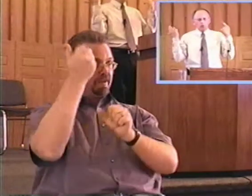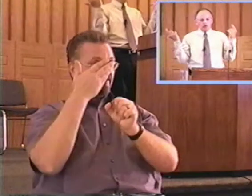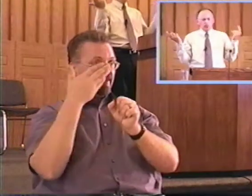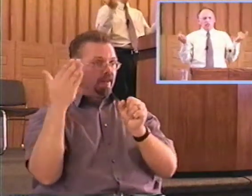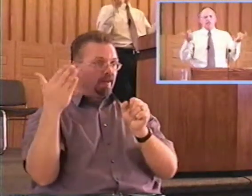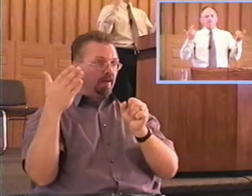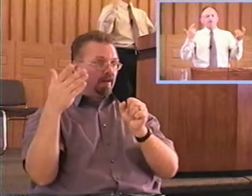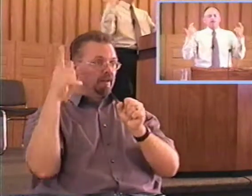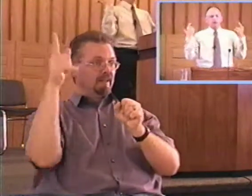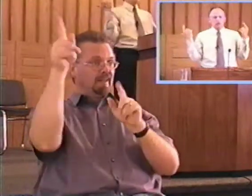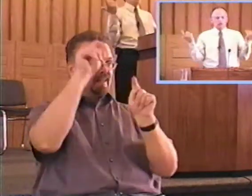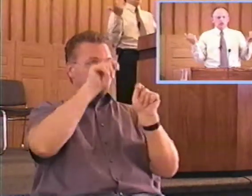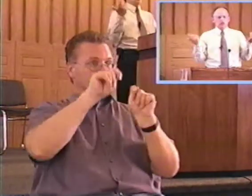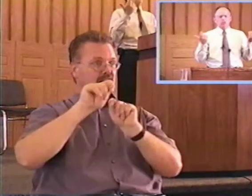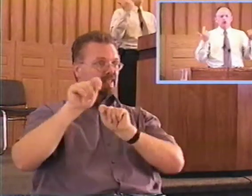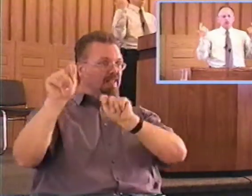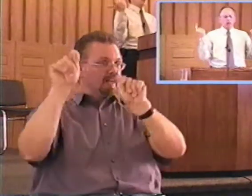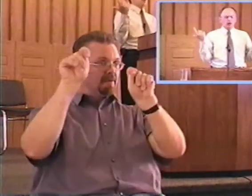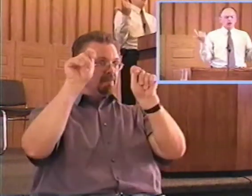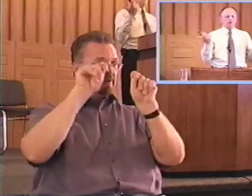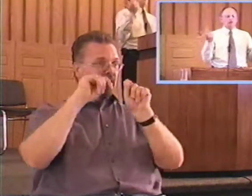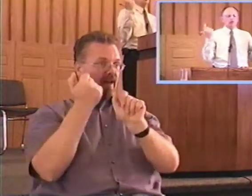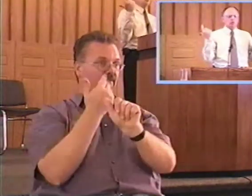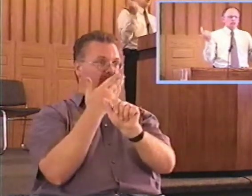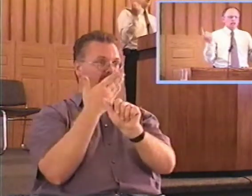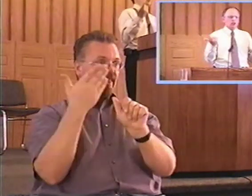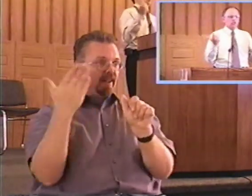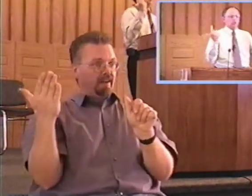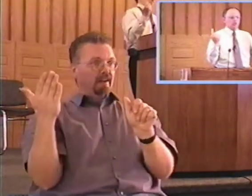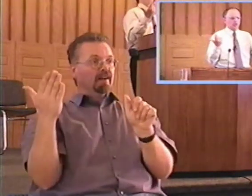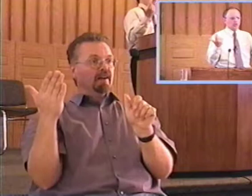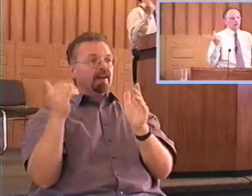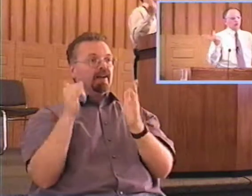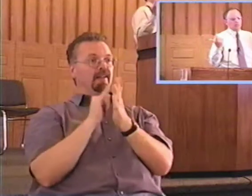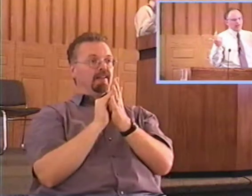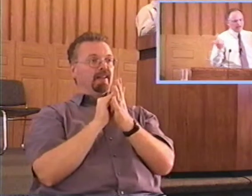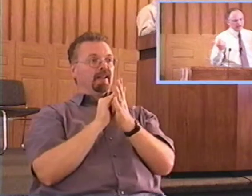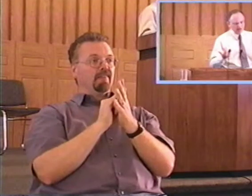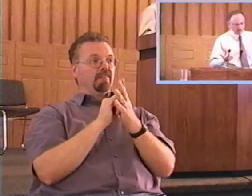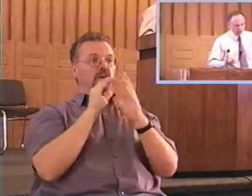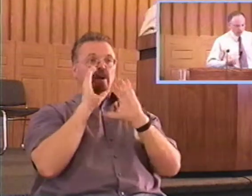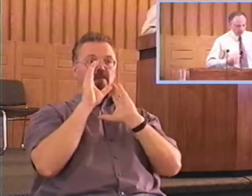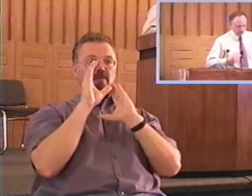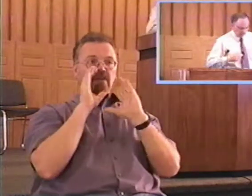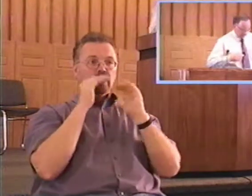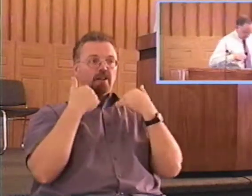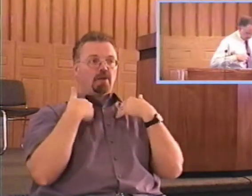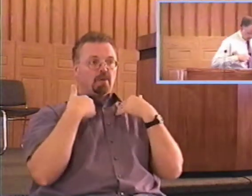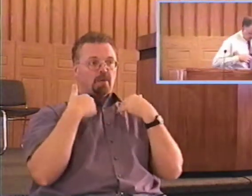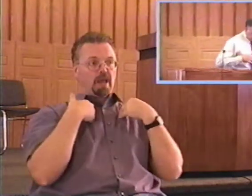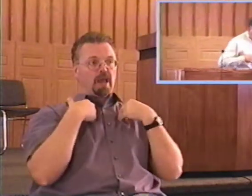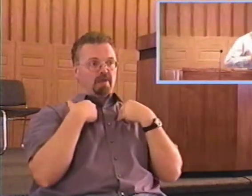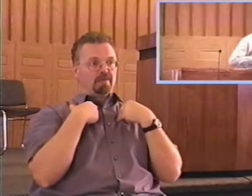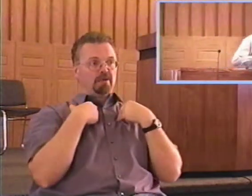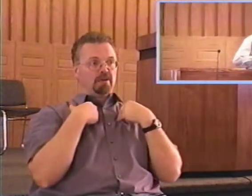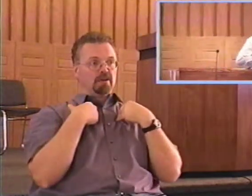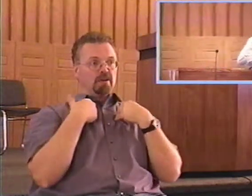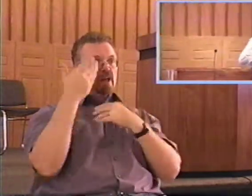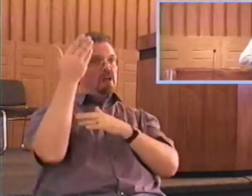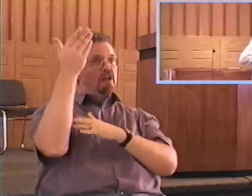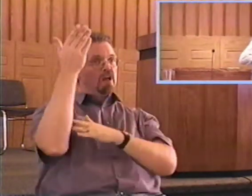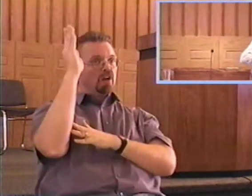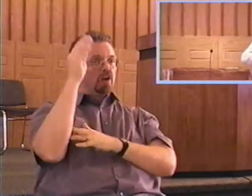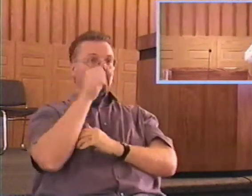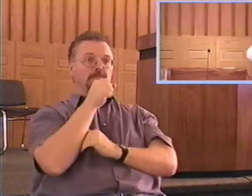tape recording every single conversation that we have. God's